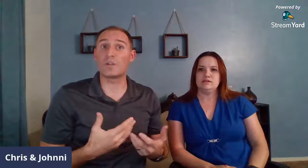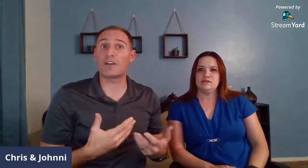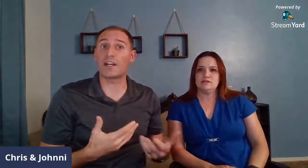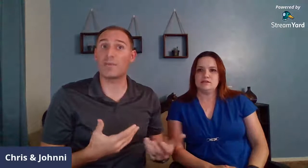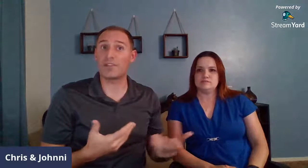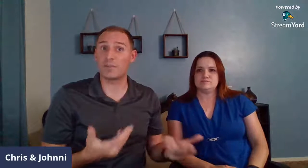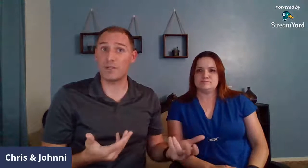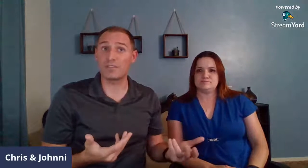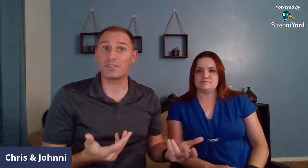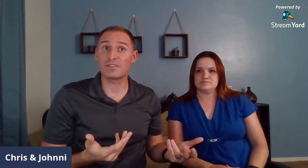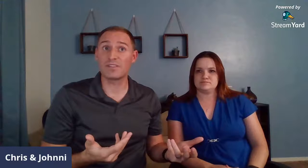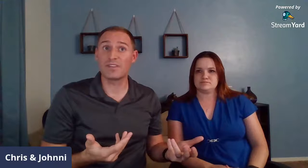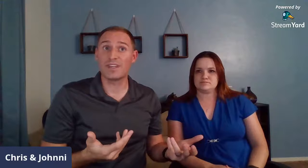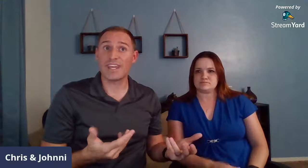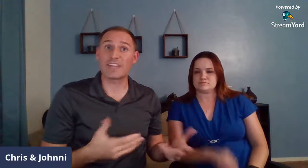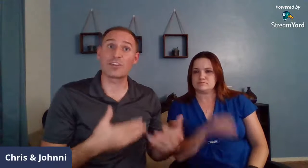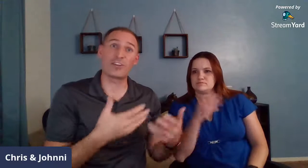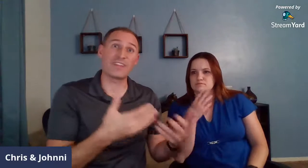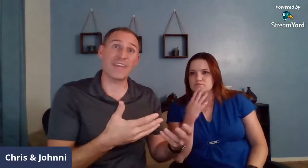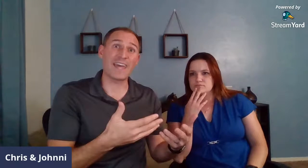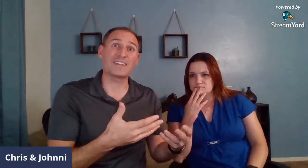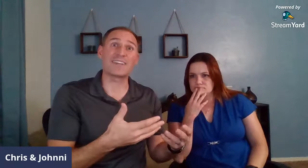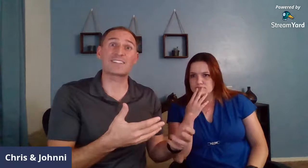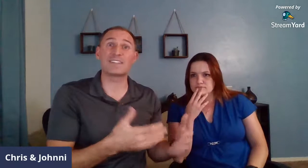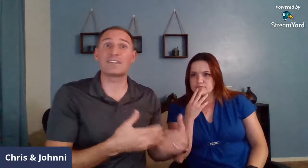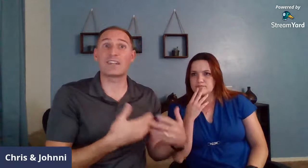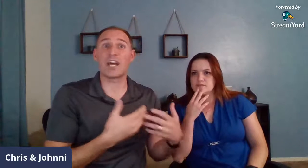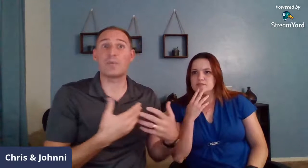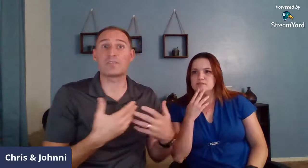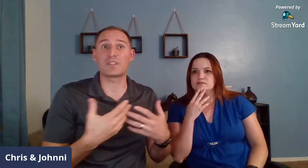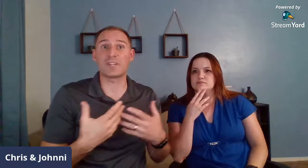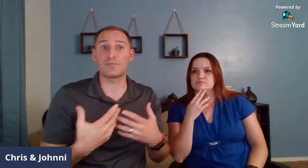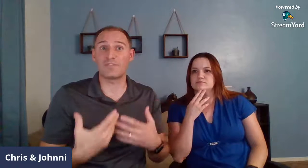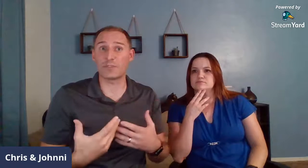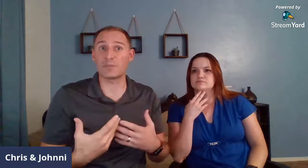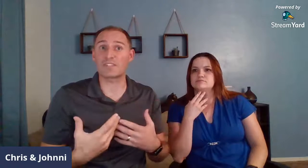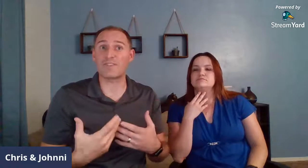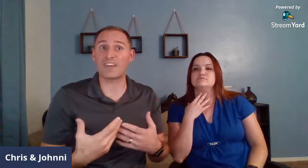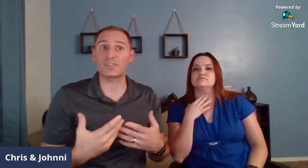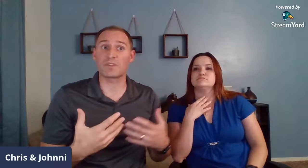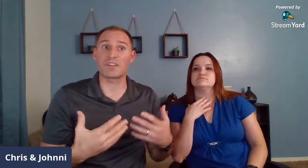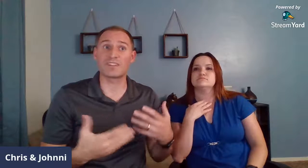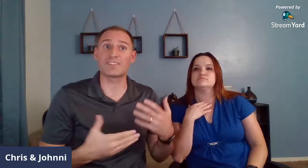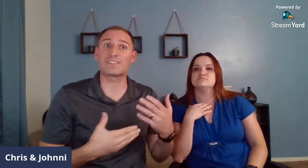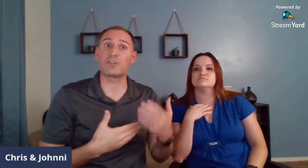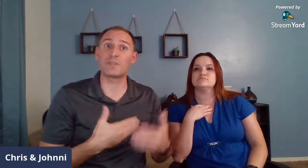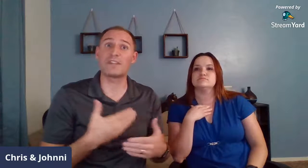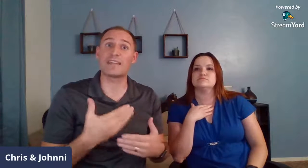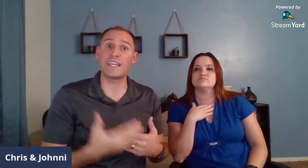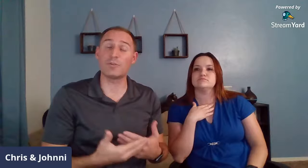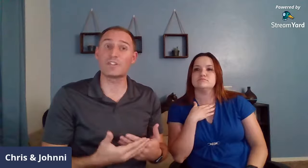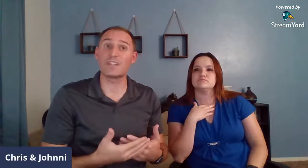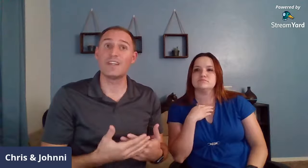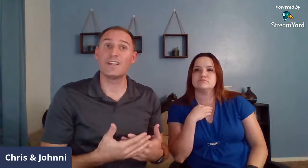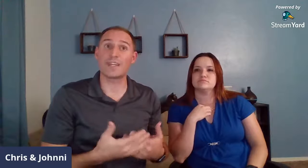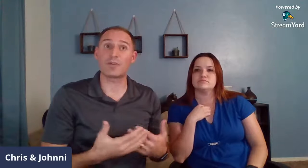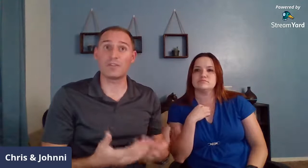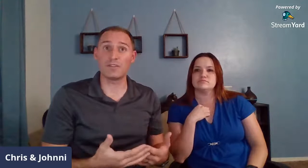talk about the most and learning that is actually going to help us become fluent much faster, because it's going to be language that we